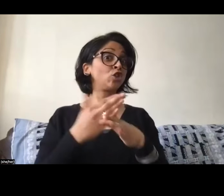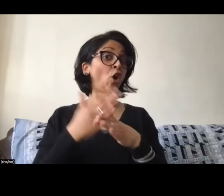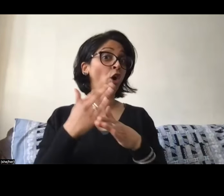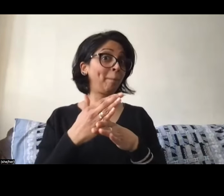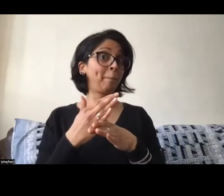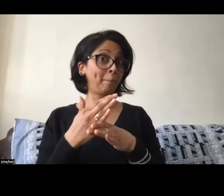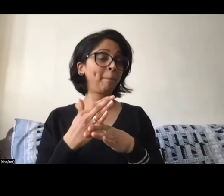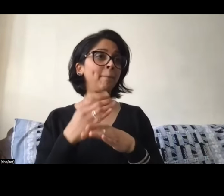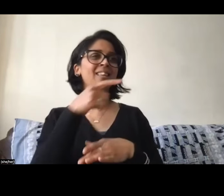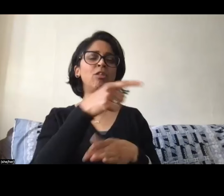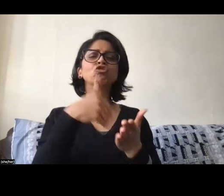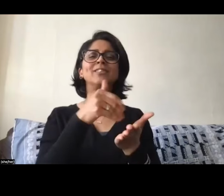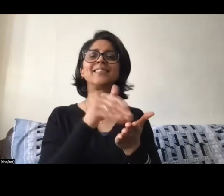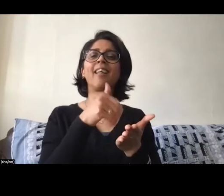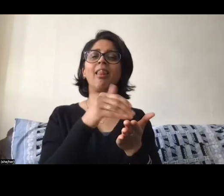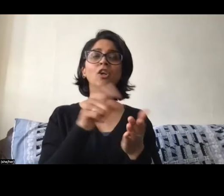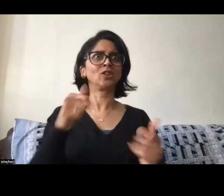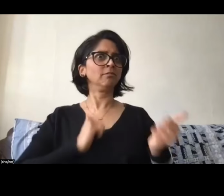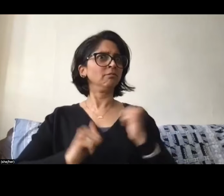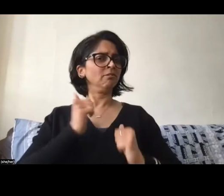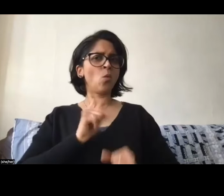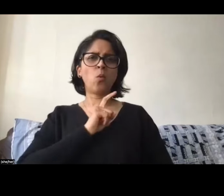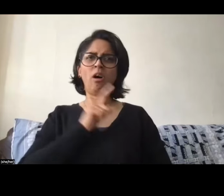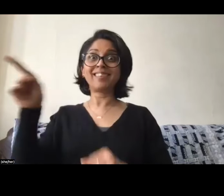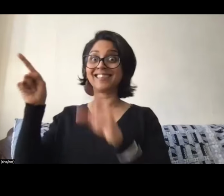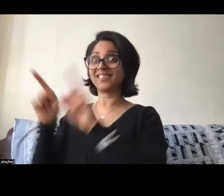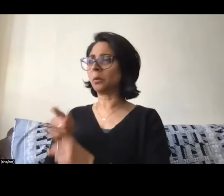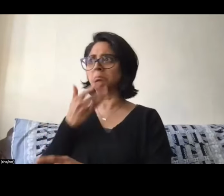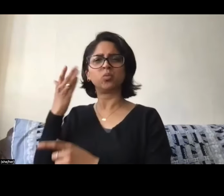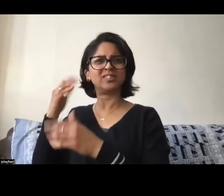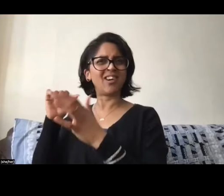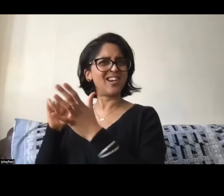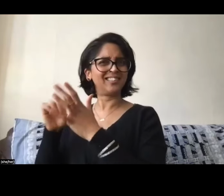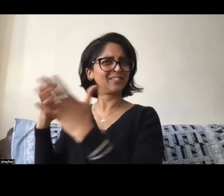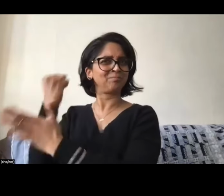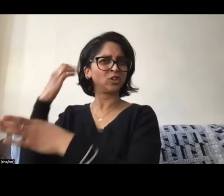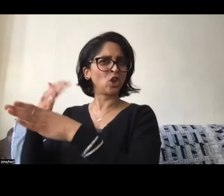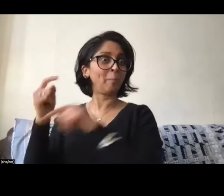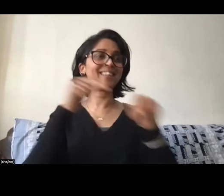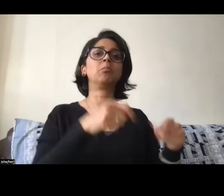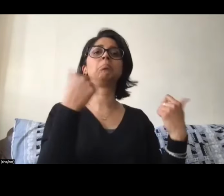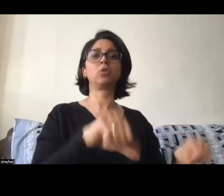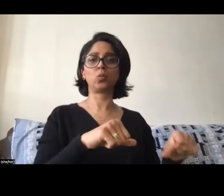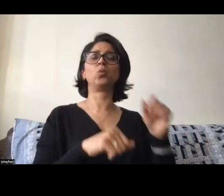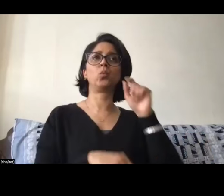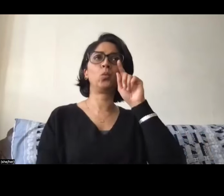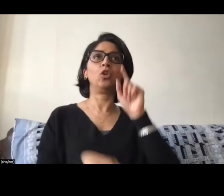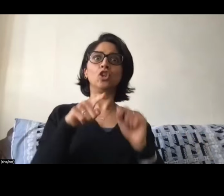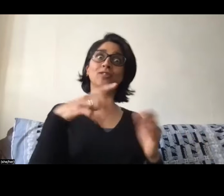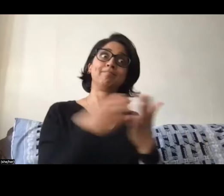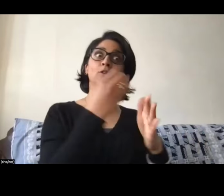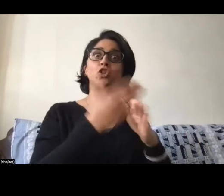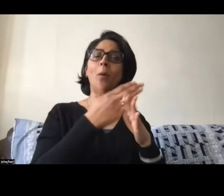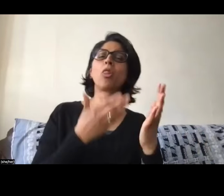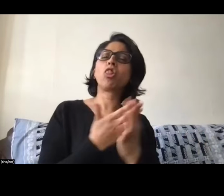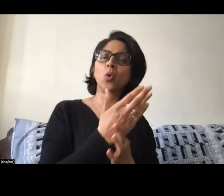a year, she secured a job in a retail sector. She was very proud because in India, it was very difficult to get work, but she